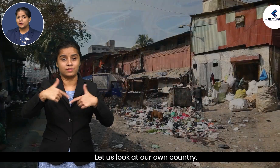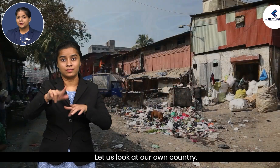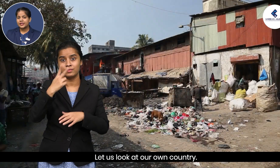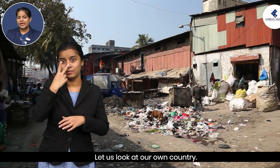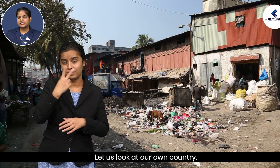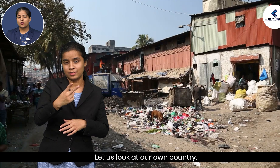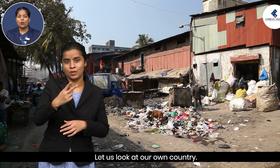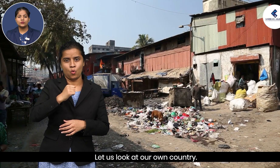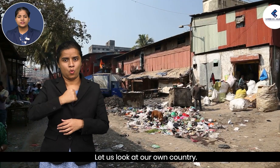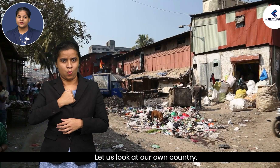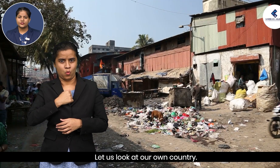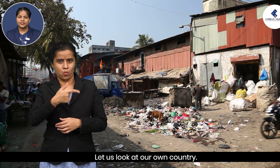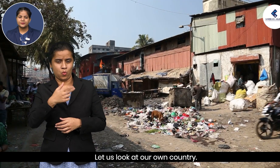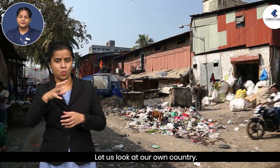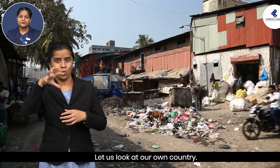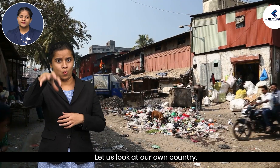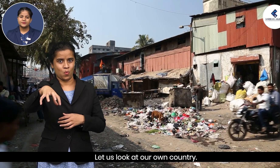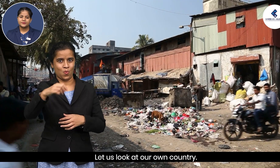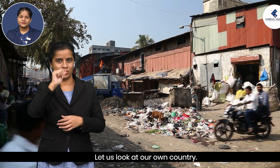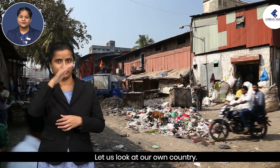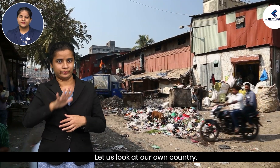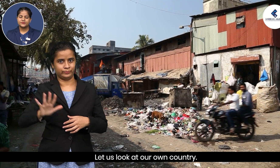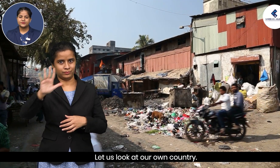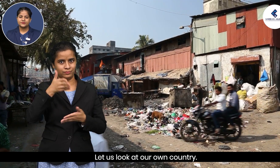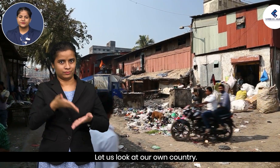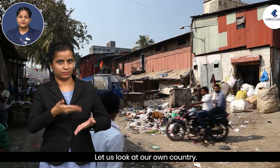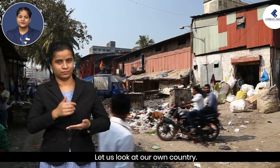Let us look at our own country.